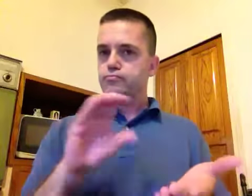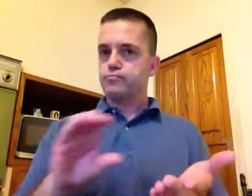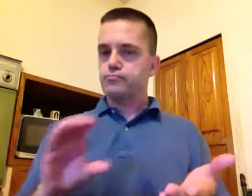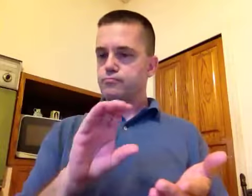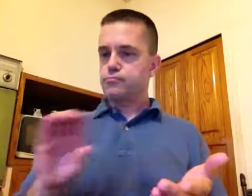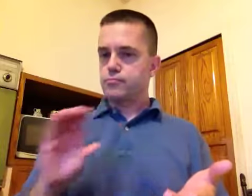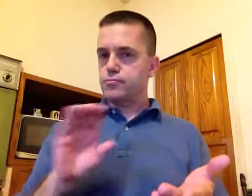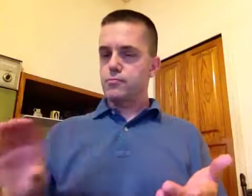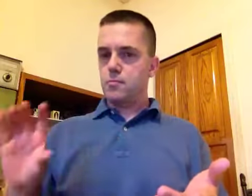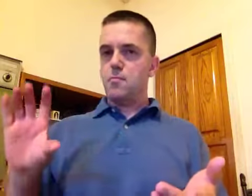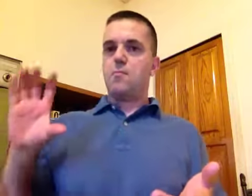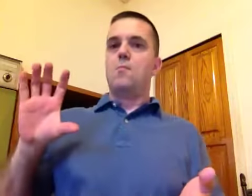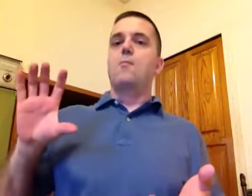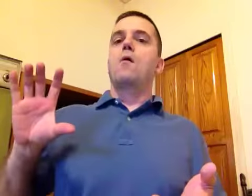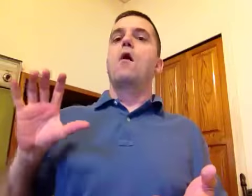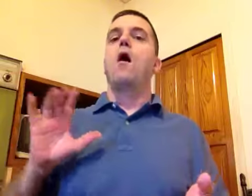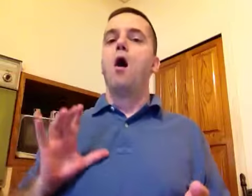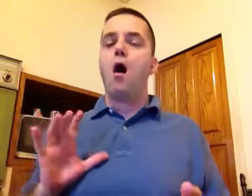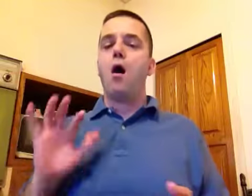blessings. But the